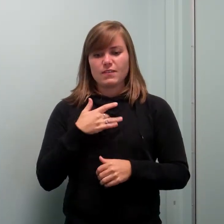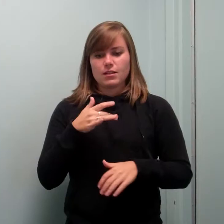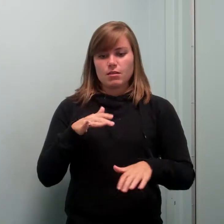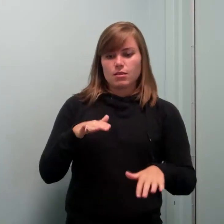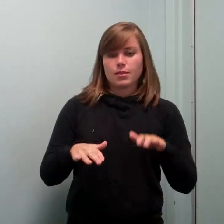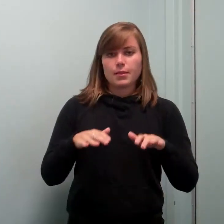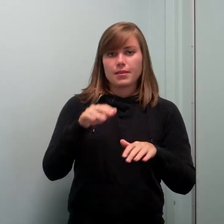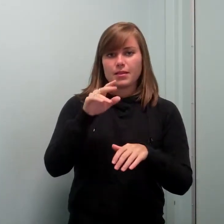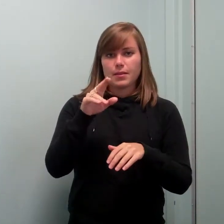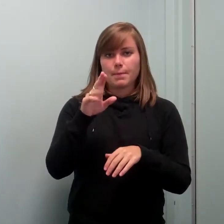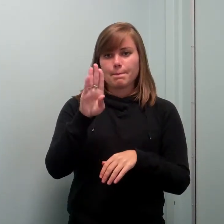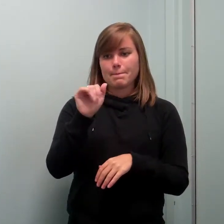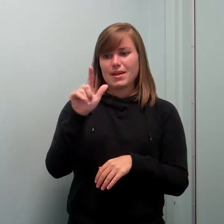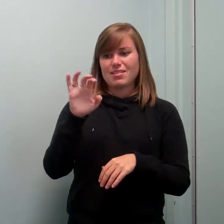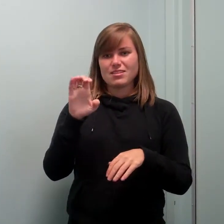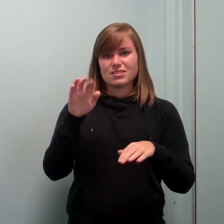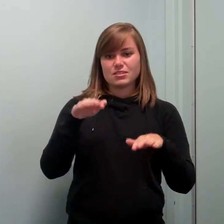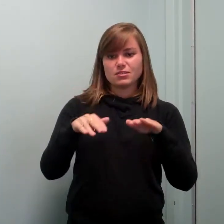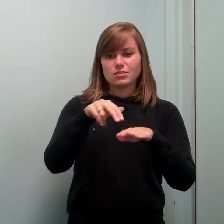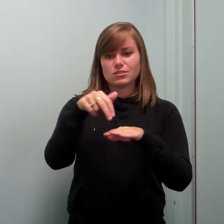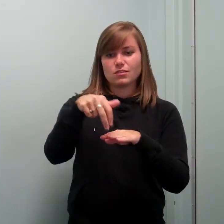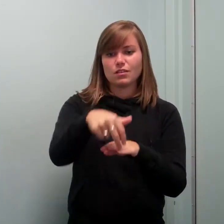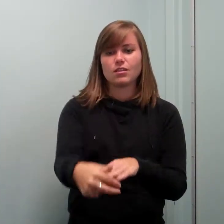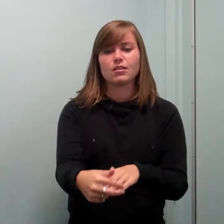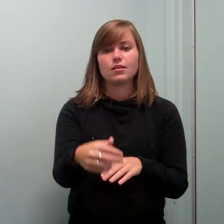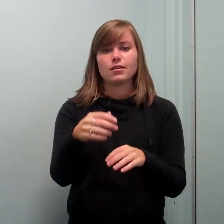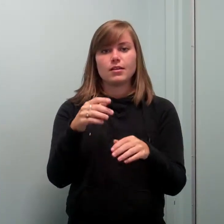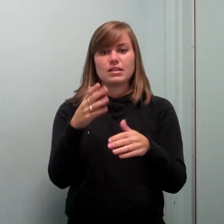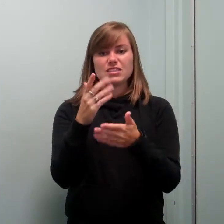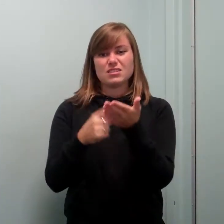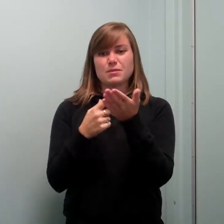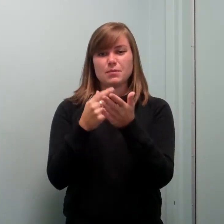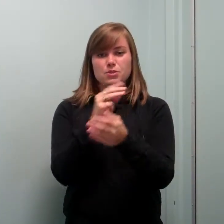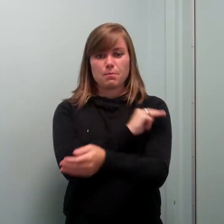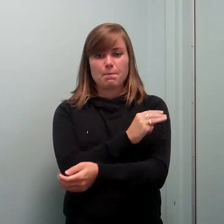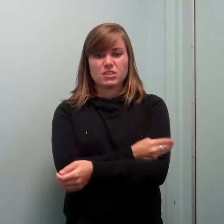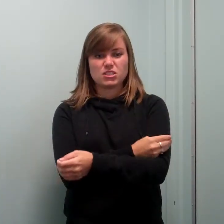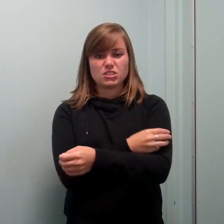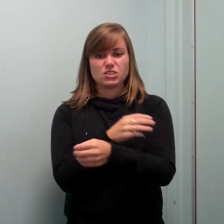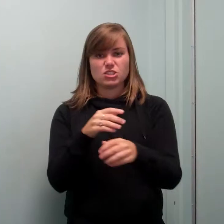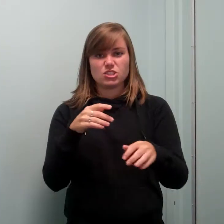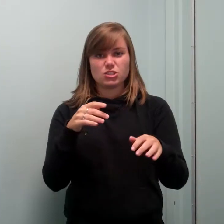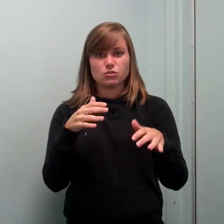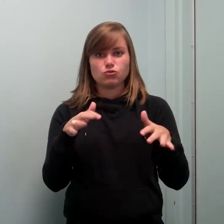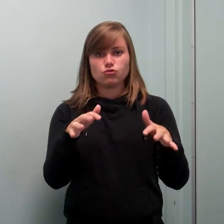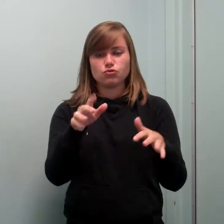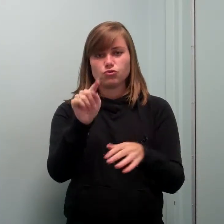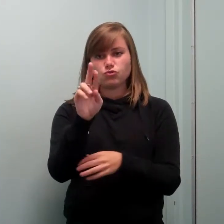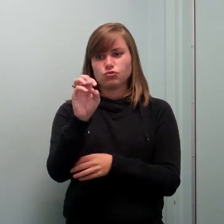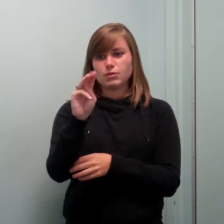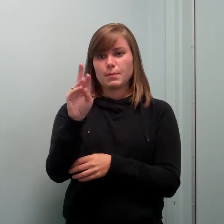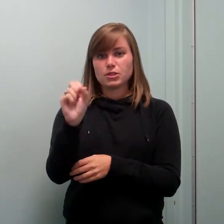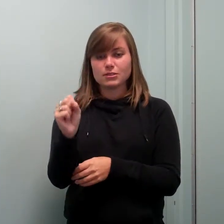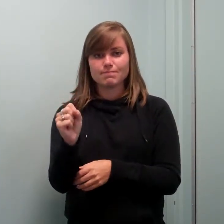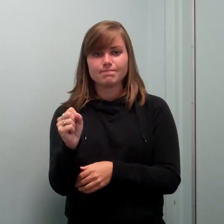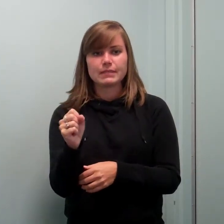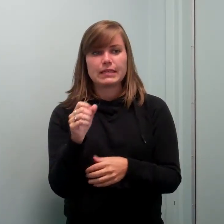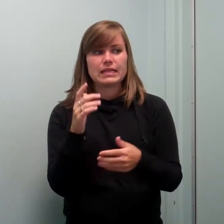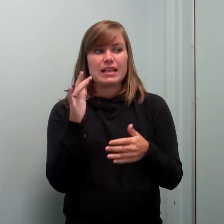tremors, and that tends to lead people to being less and less mobile. They get scared to walk around, they get scared to move. So I'm